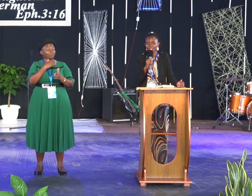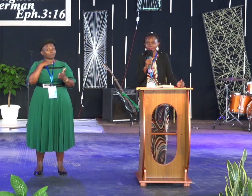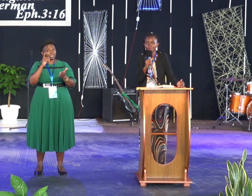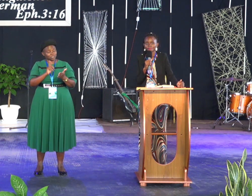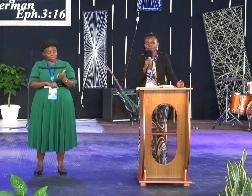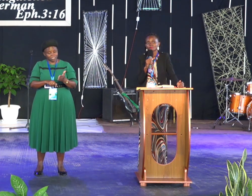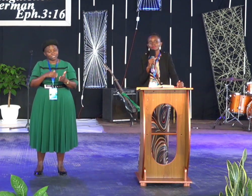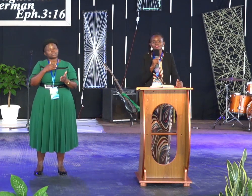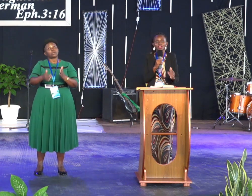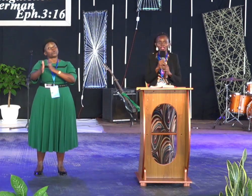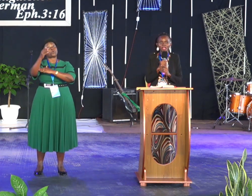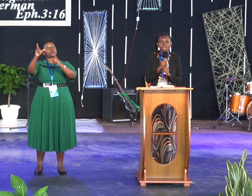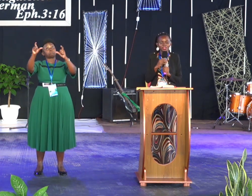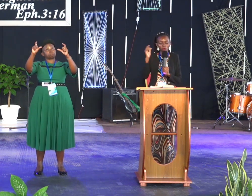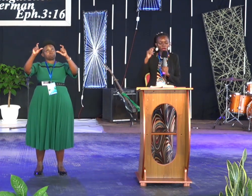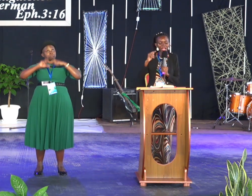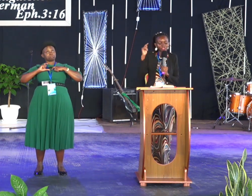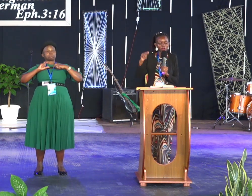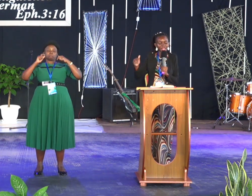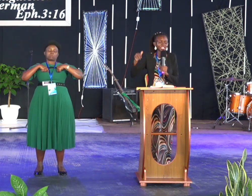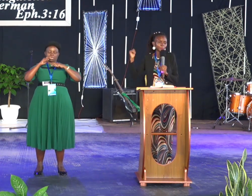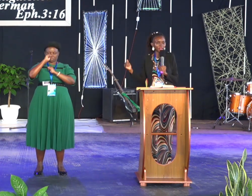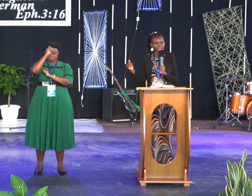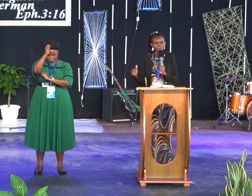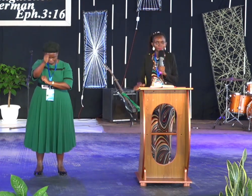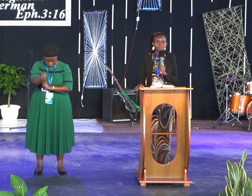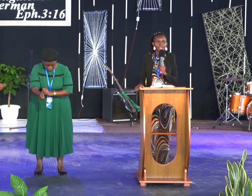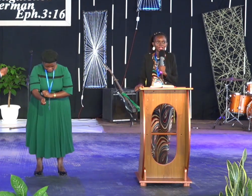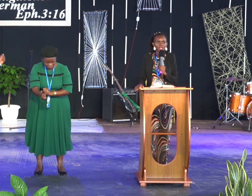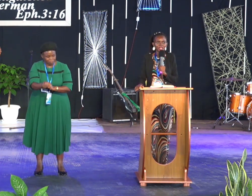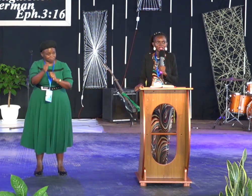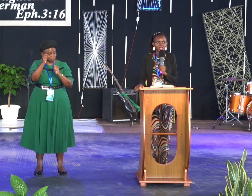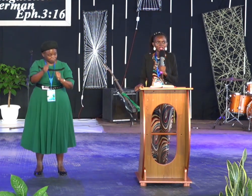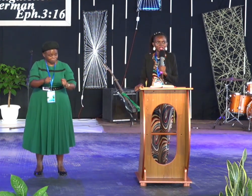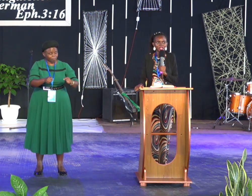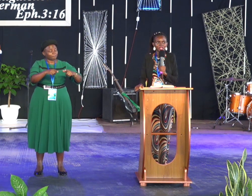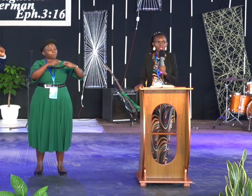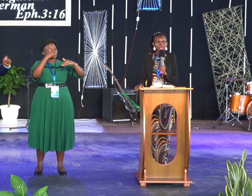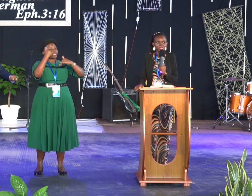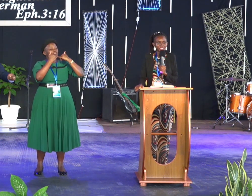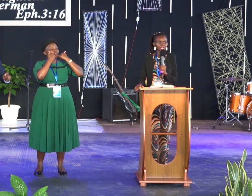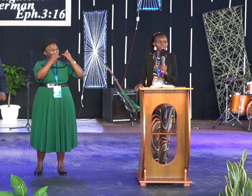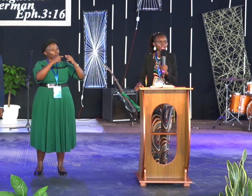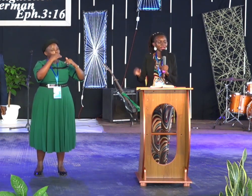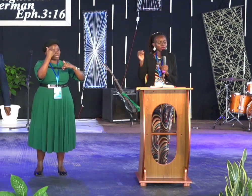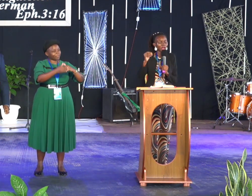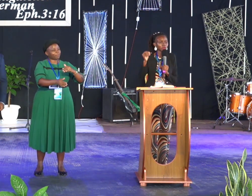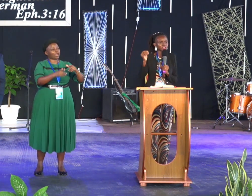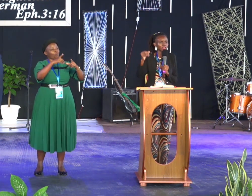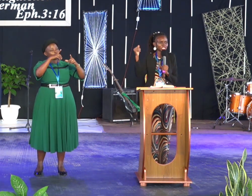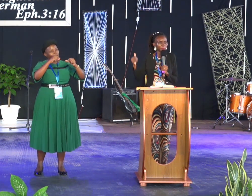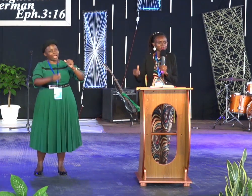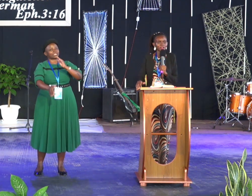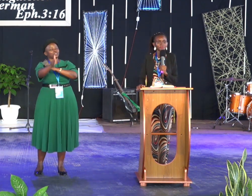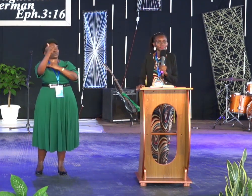what? Ekigambo Katonda kiyayogera. The word God had spoken. Chukira kulya nyo mugambe ekigambo Katonda kiyayogera. Tell your neighbor the word which